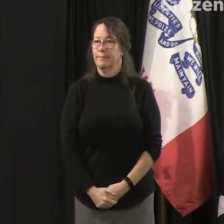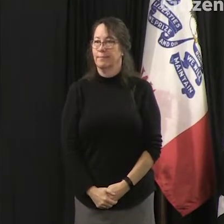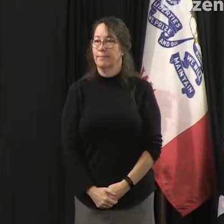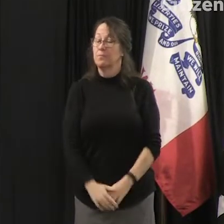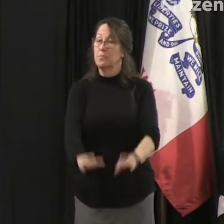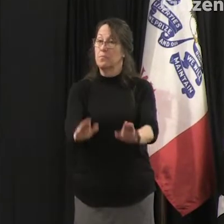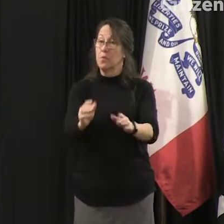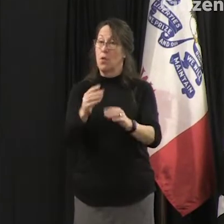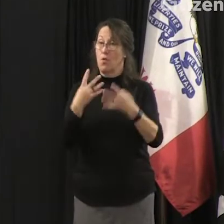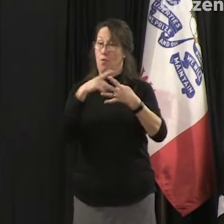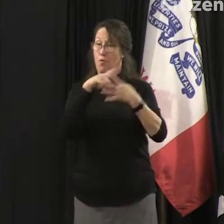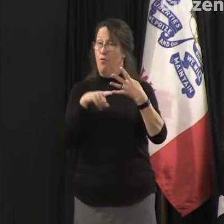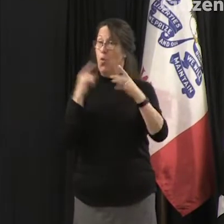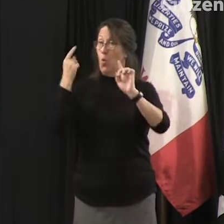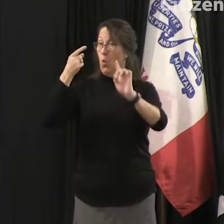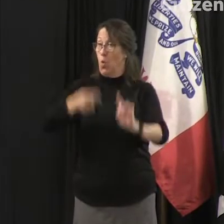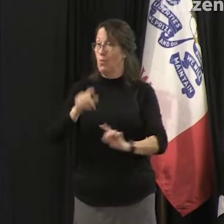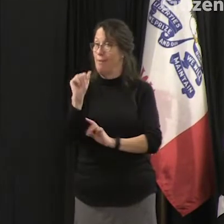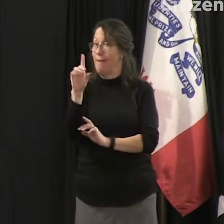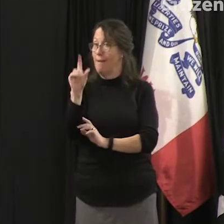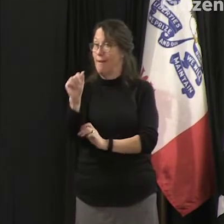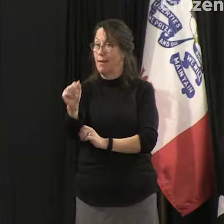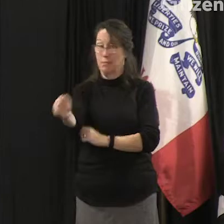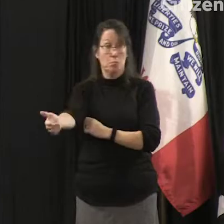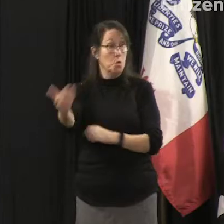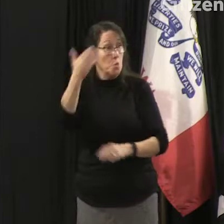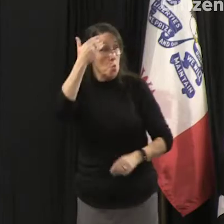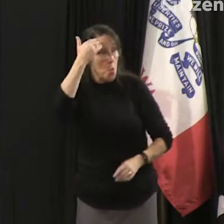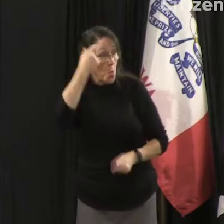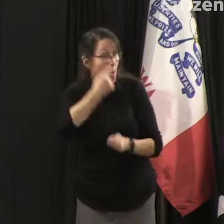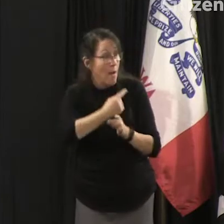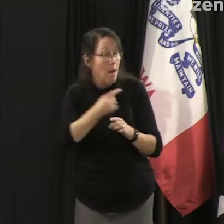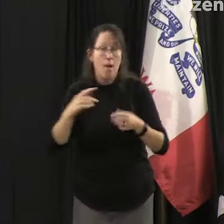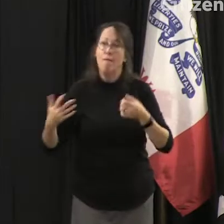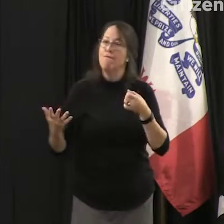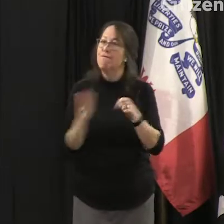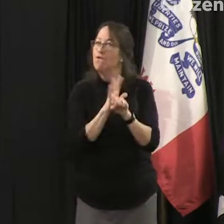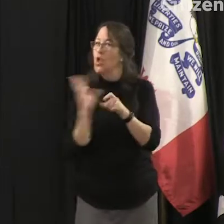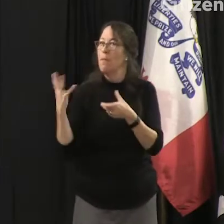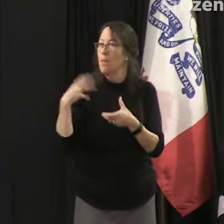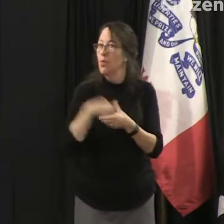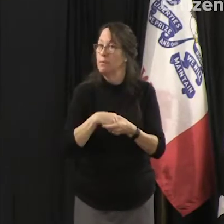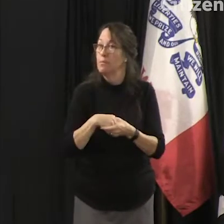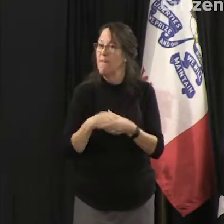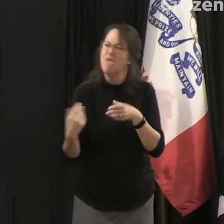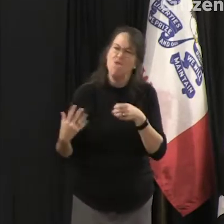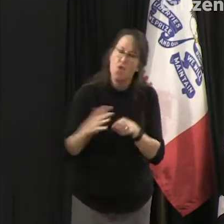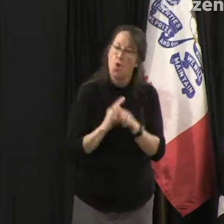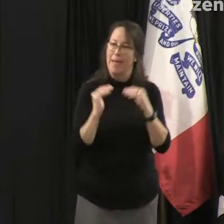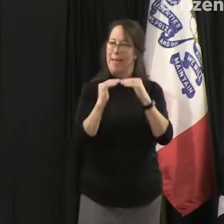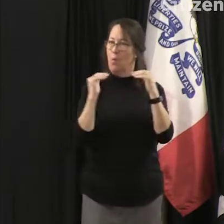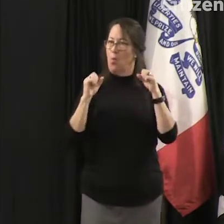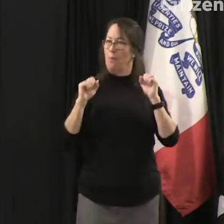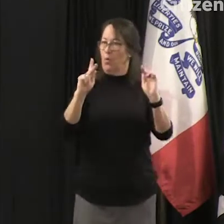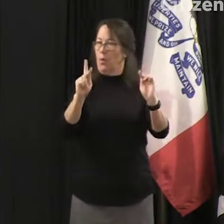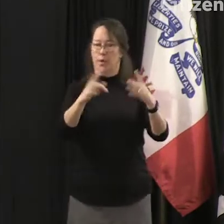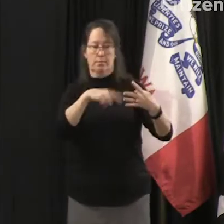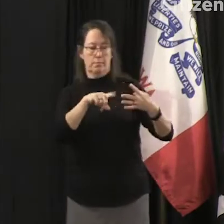July 26, 1990. So the four goals of the ADA, we know what they are, right? Full participation, equal